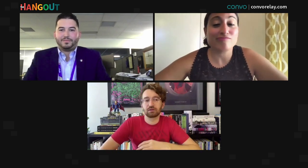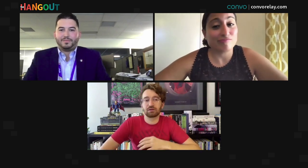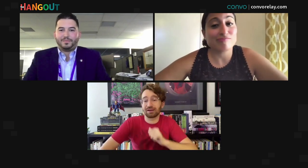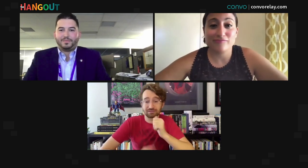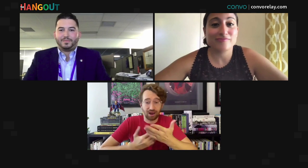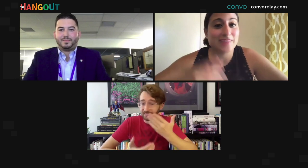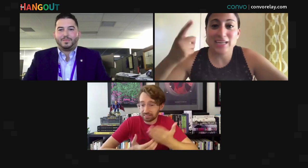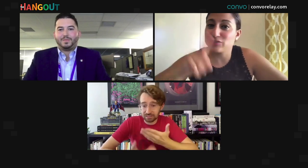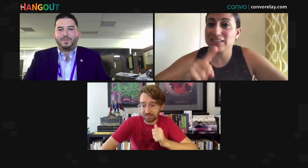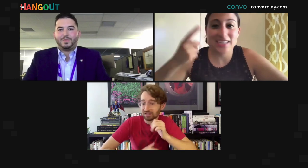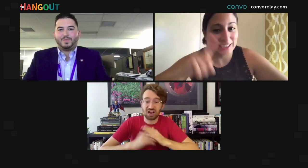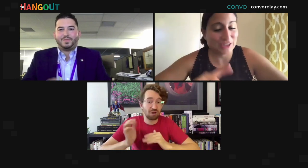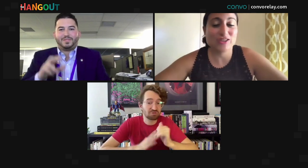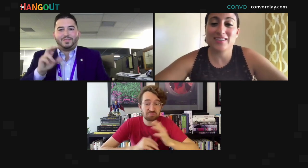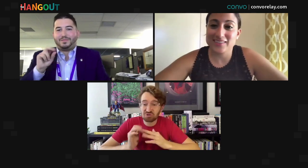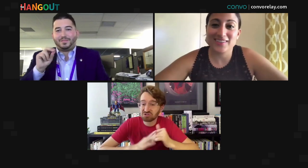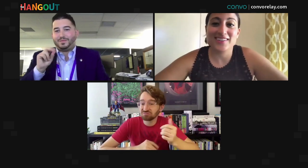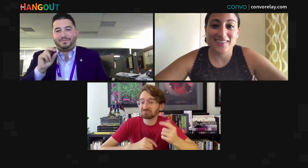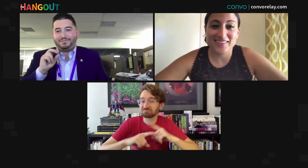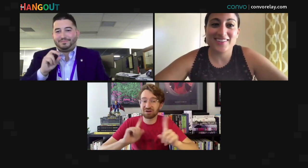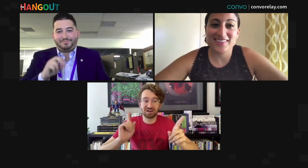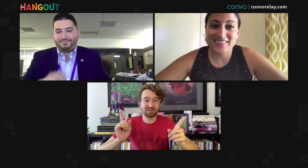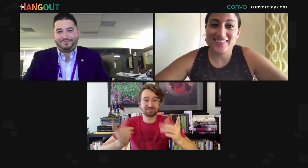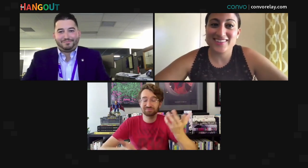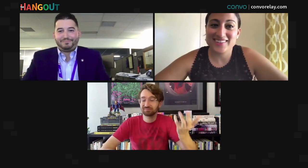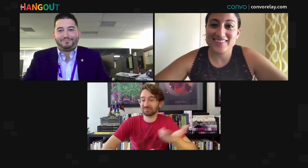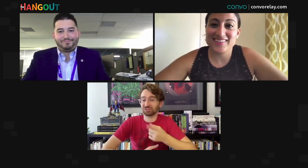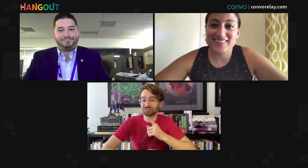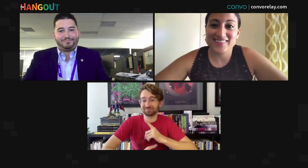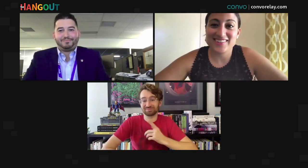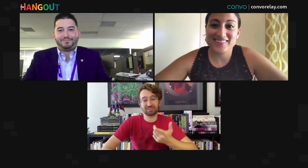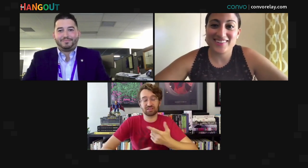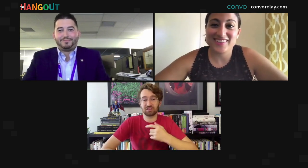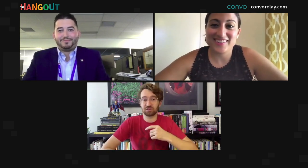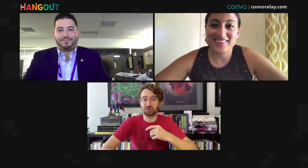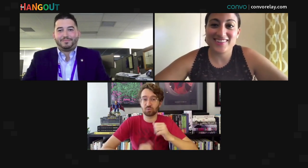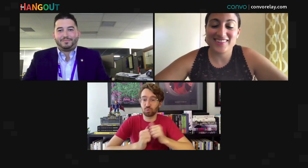that. And it's not easy. Absolutely. Sometimes it's